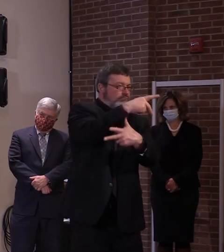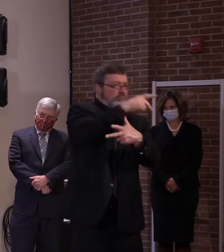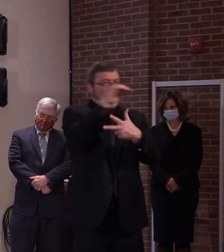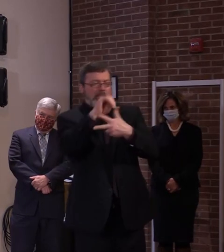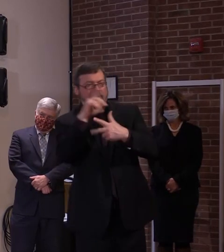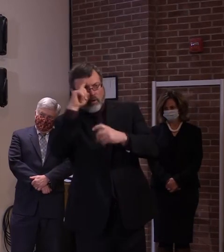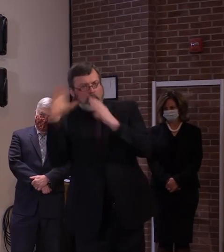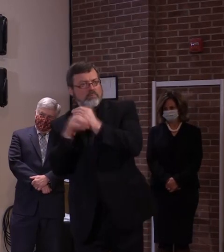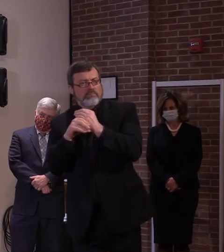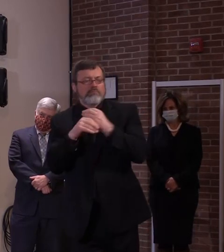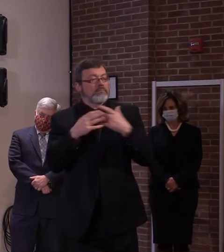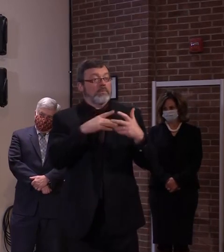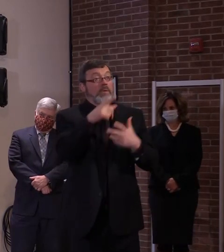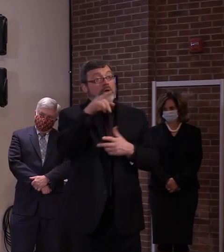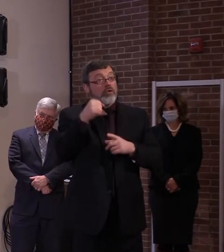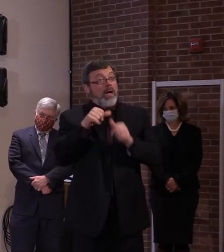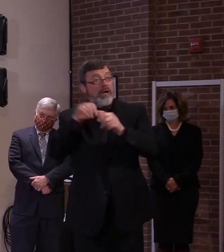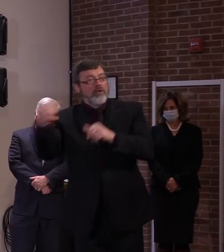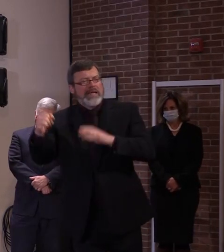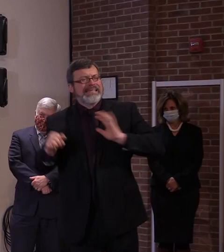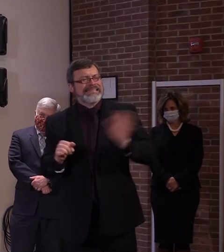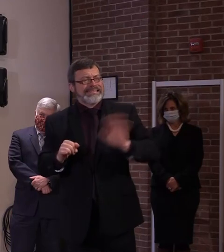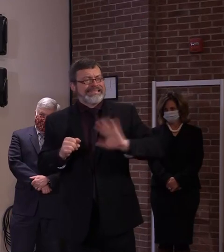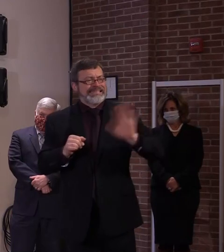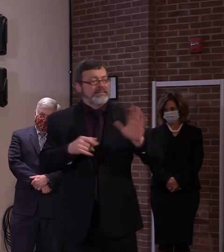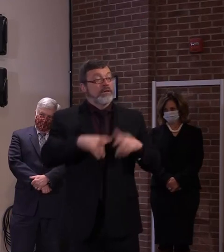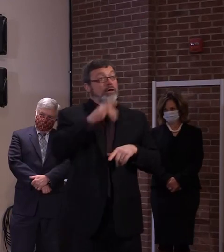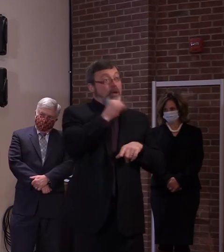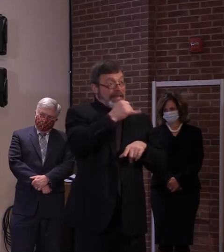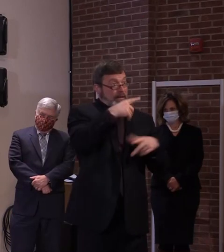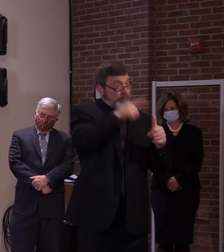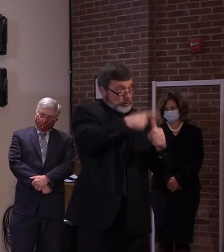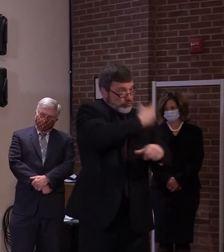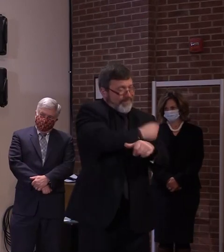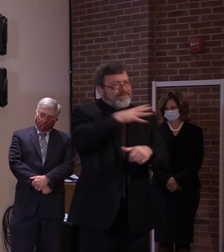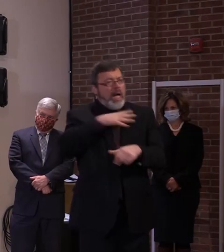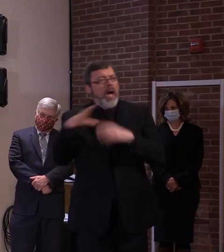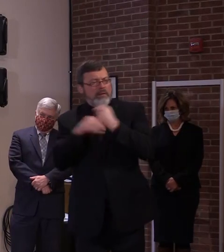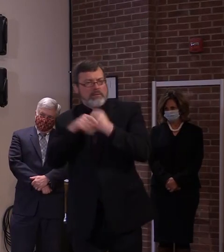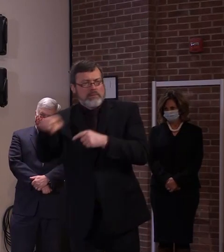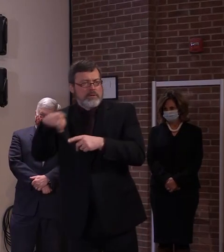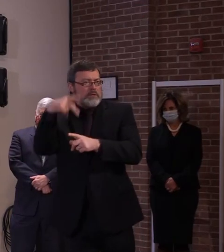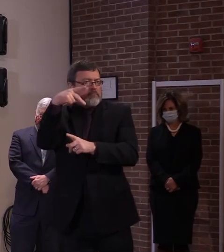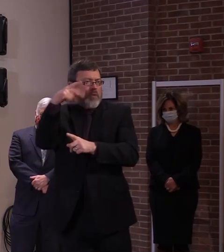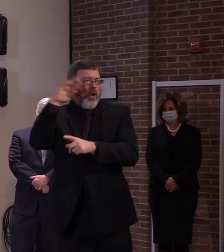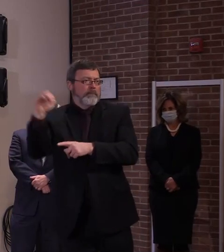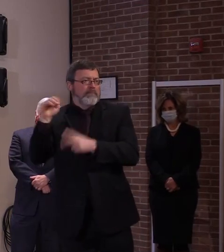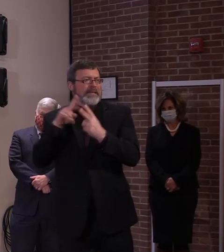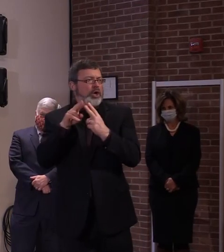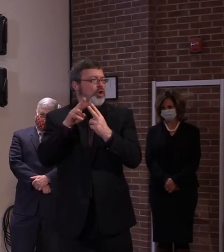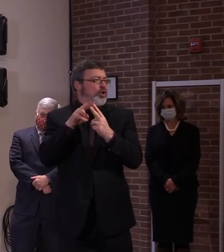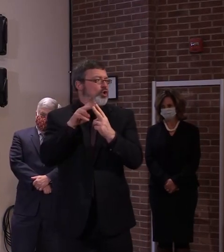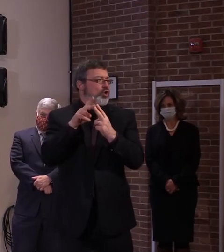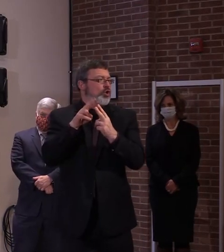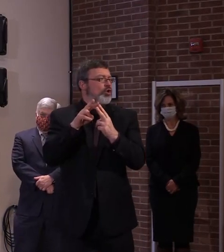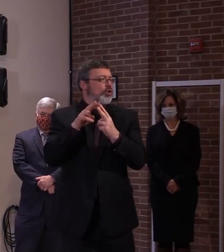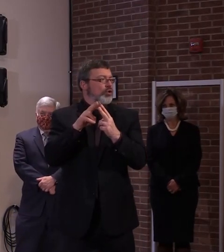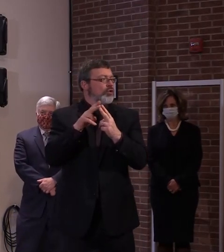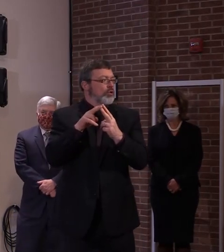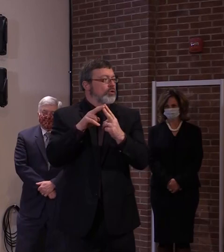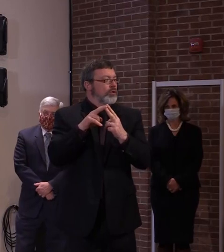we know that if you've gotten one dose of J&J and one dose of the booster size Moderna, which is half the dose of